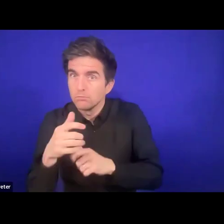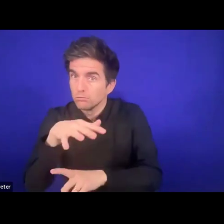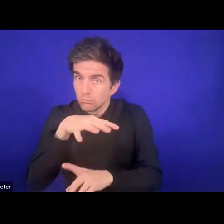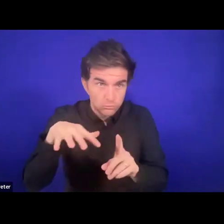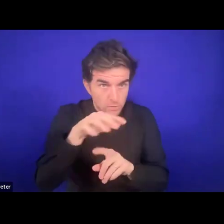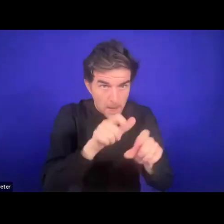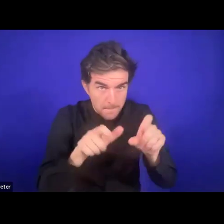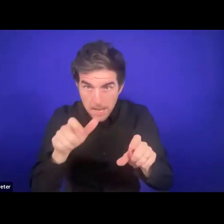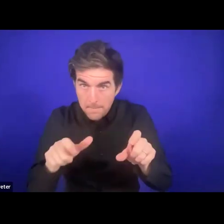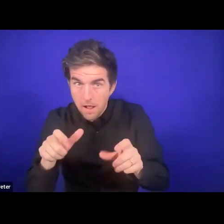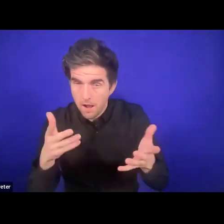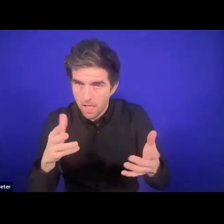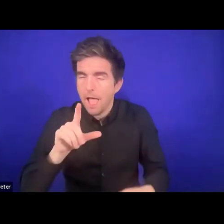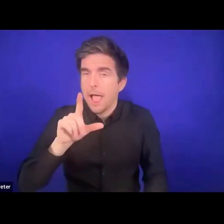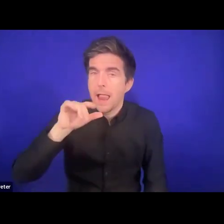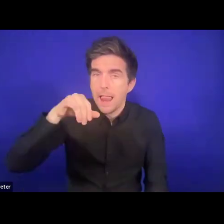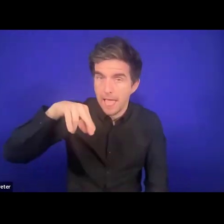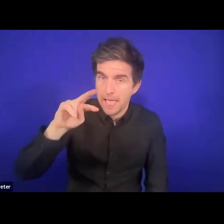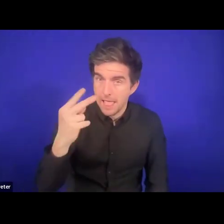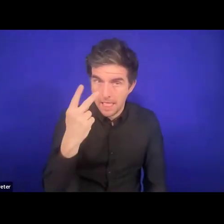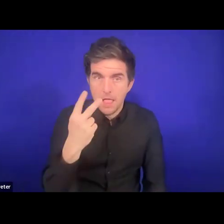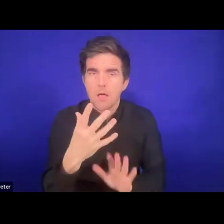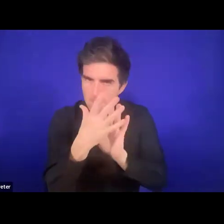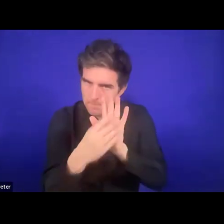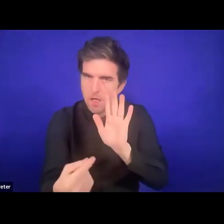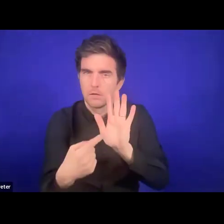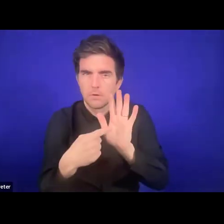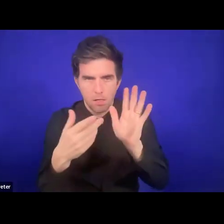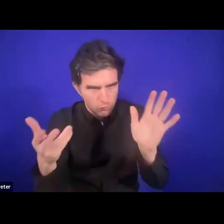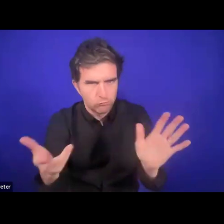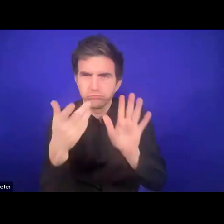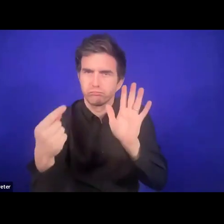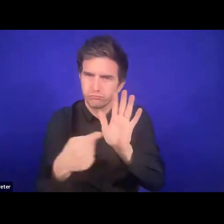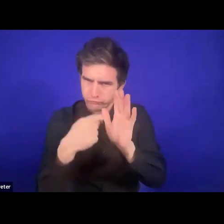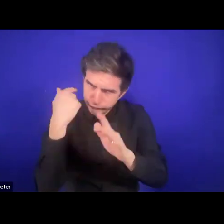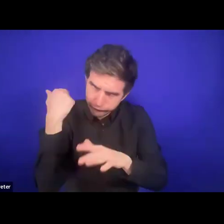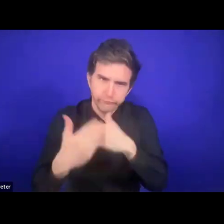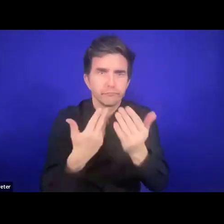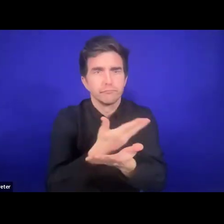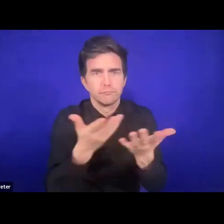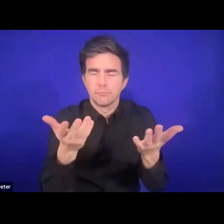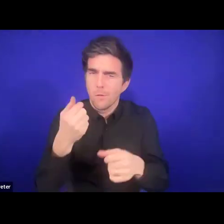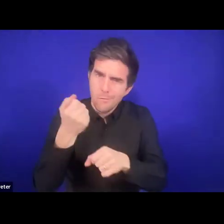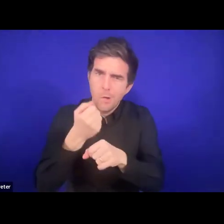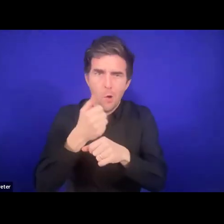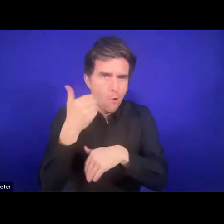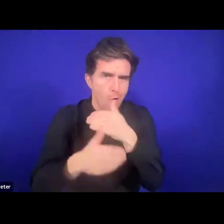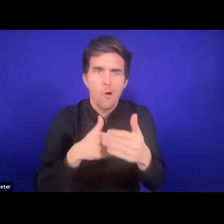only provides income support, but also builds adaptive capacity. Just to say that the public